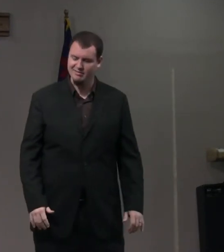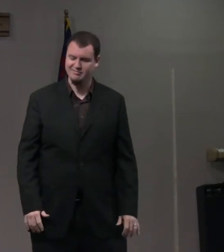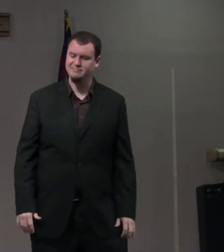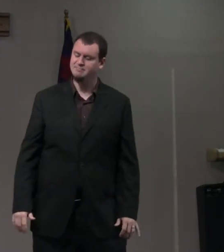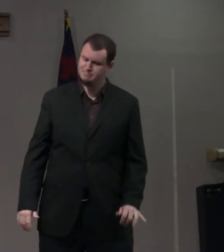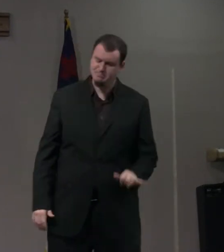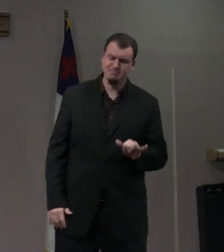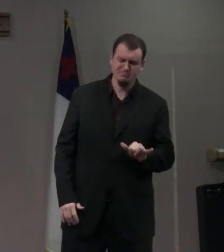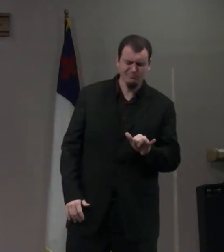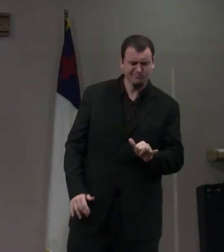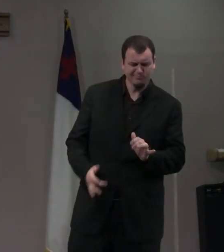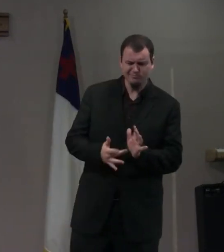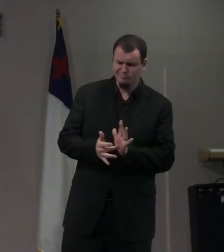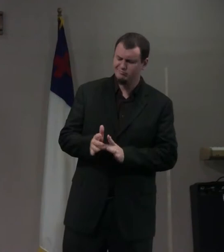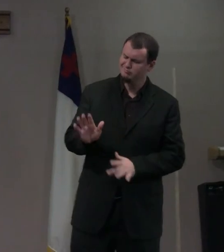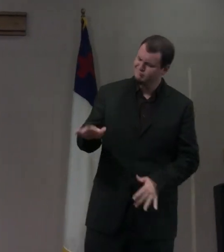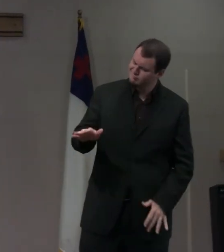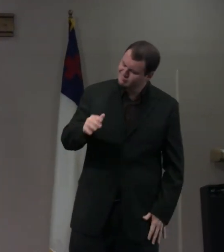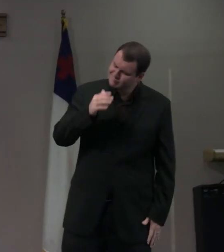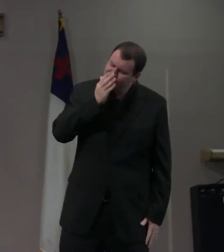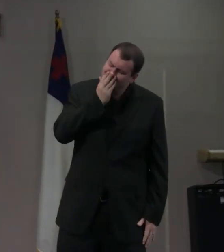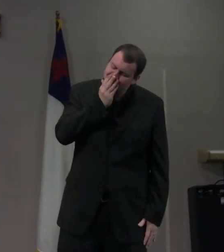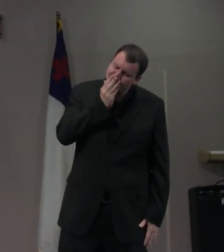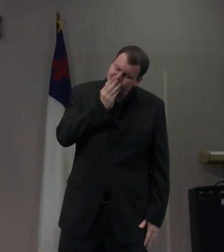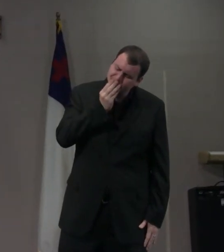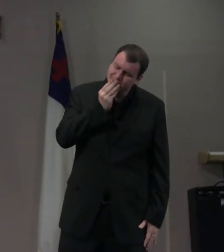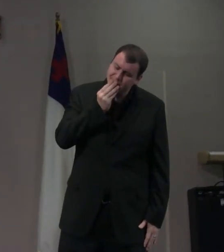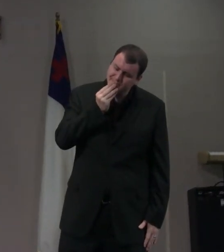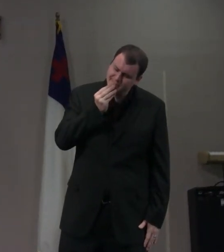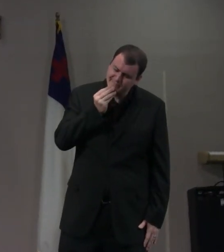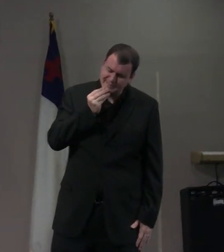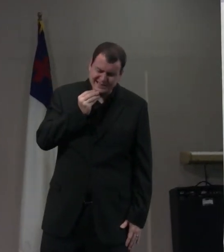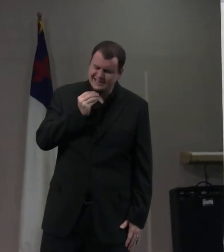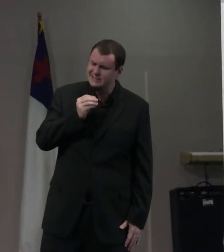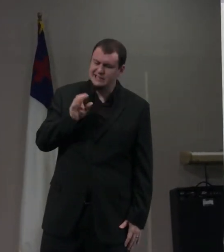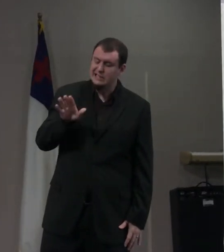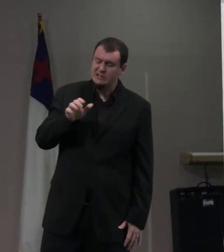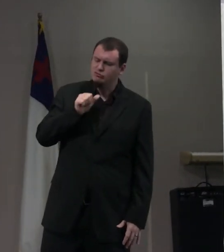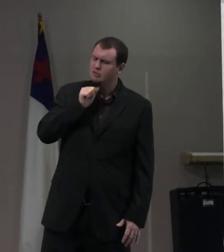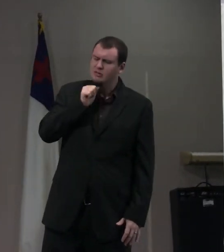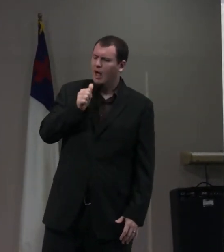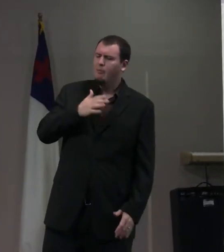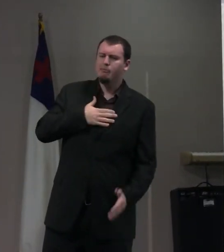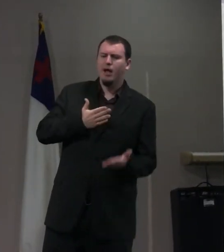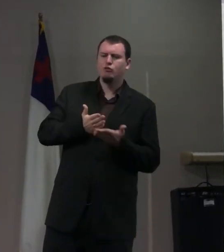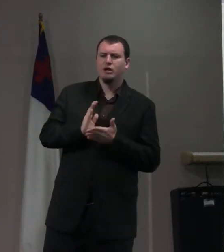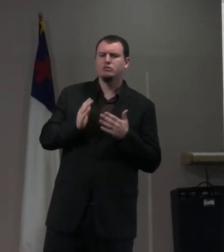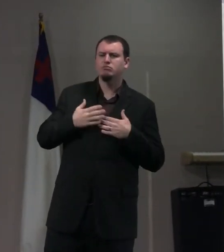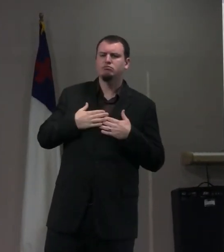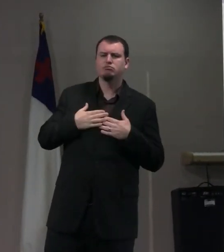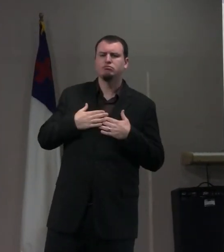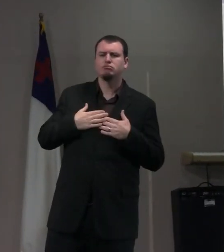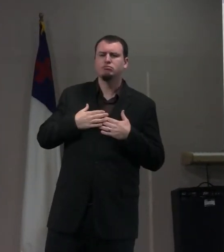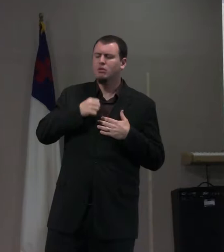full of egotism. And Jesus said, "Well, it's not my